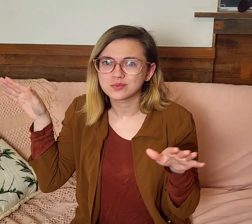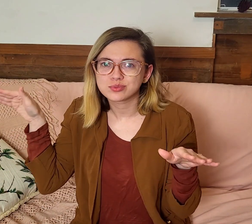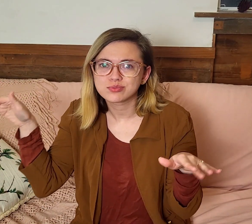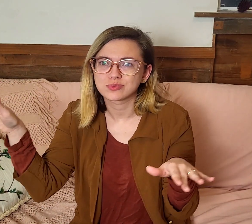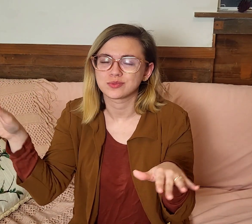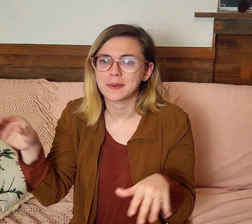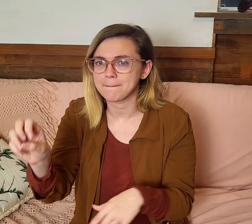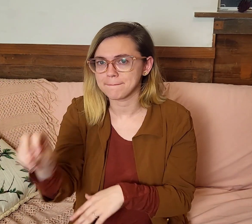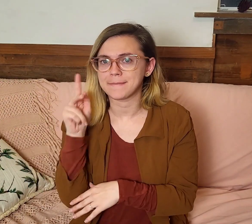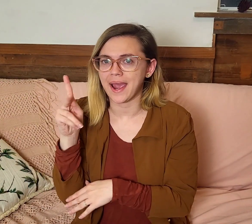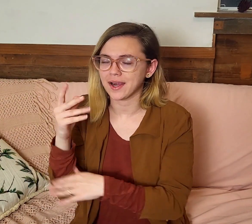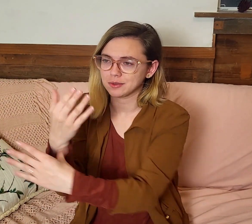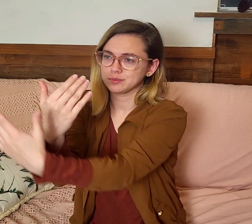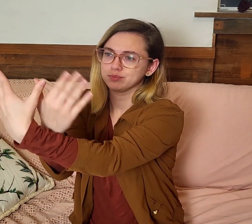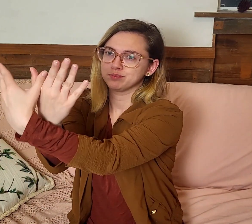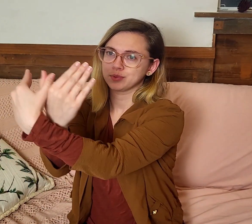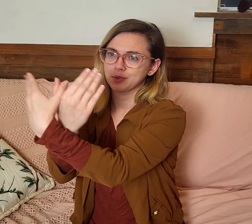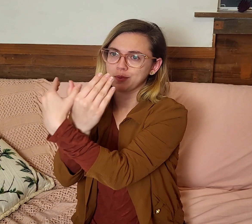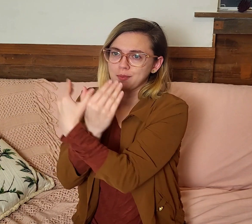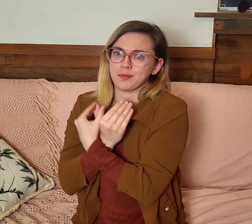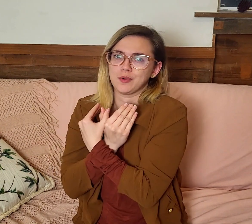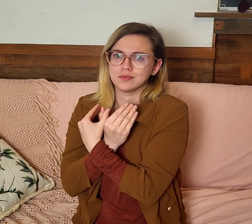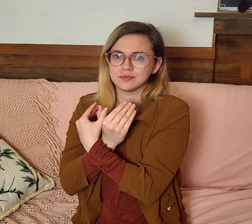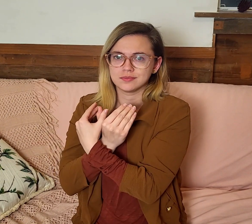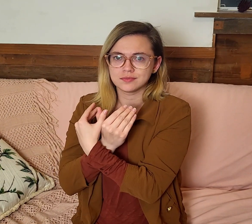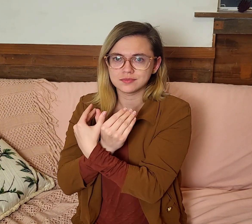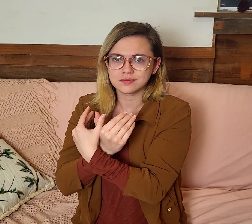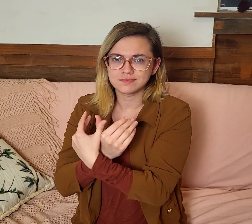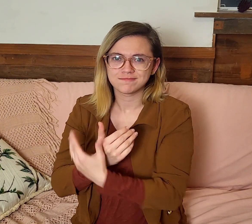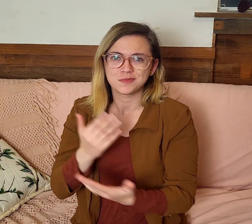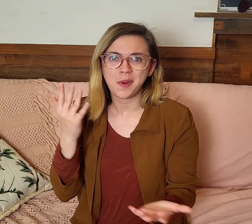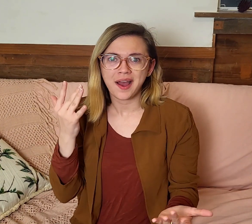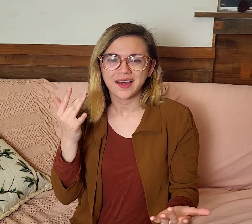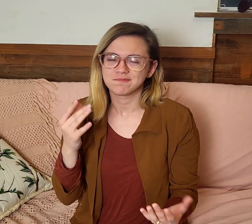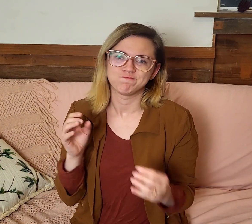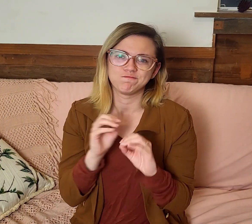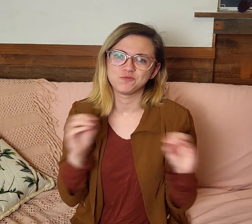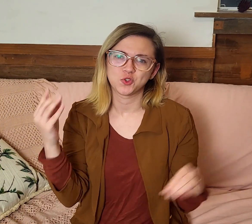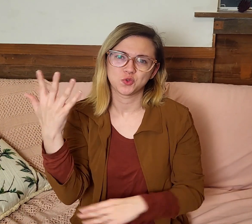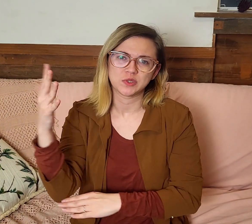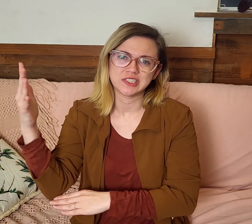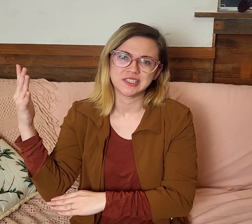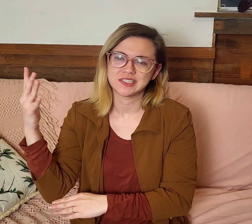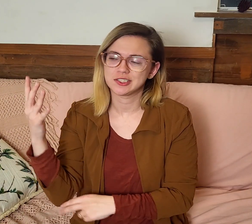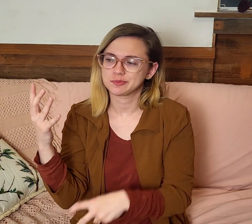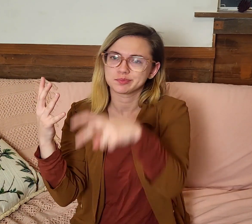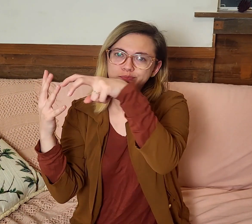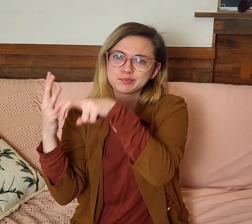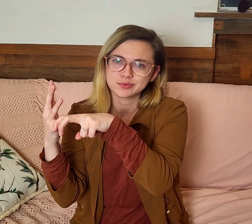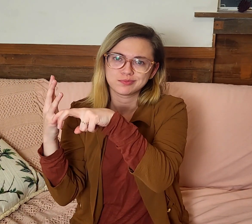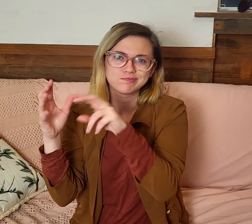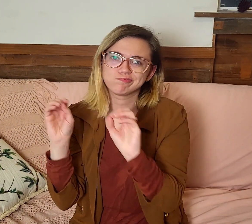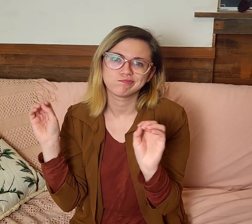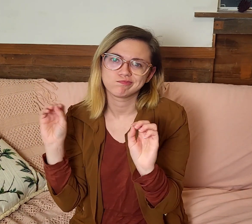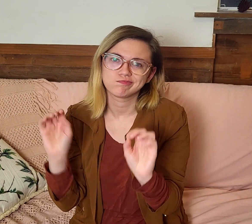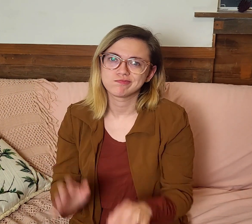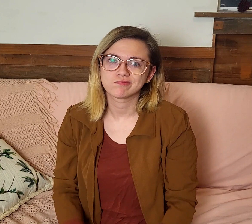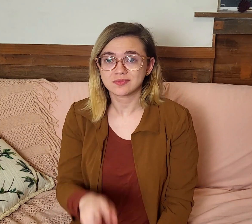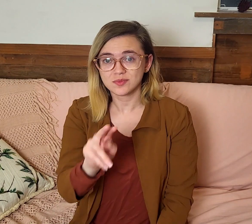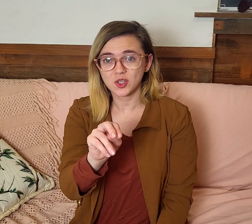the dove returned back to Noah because there were no trees for the bird to make a